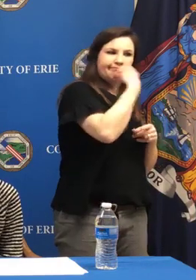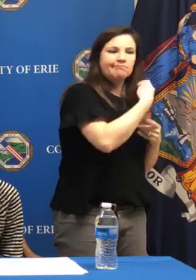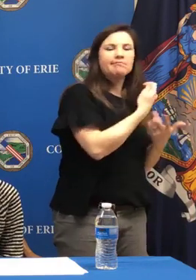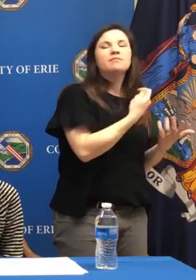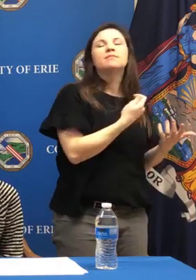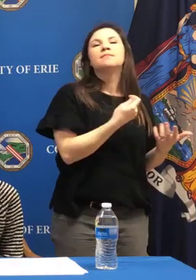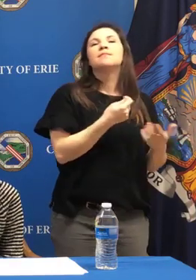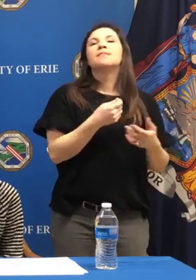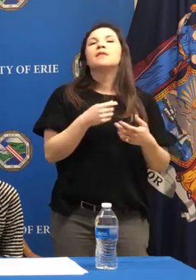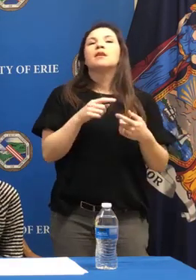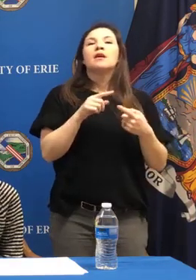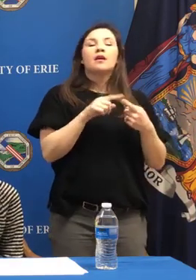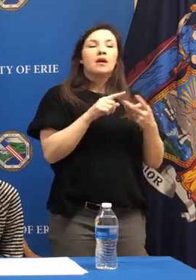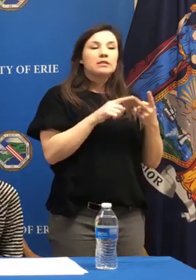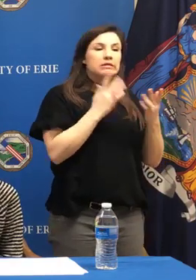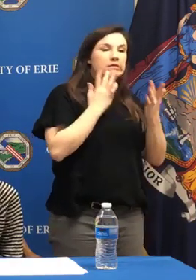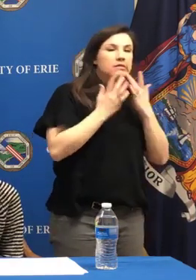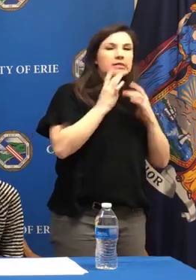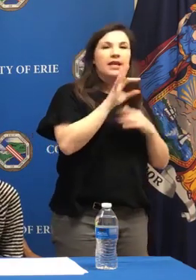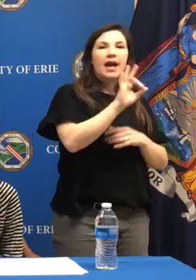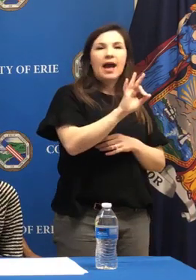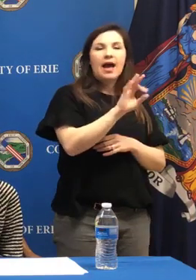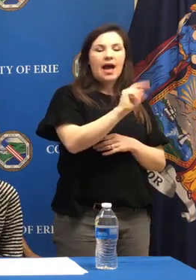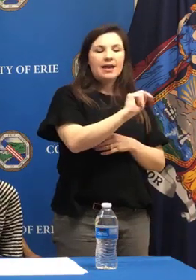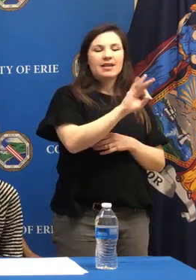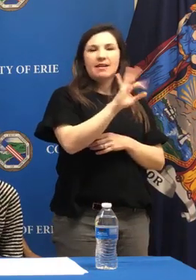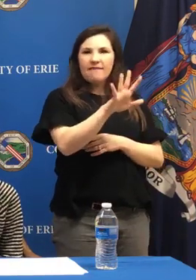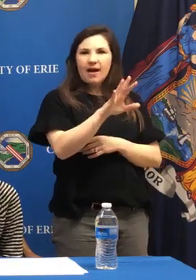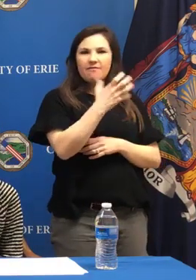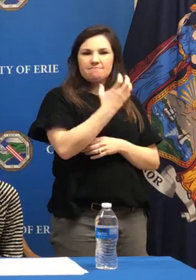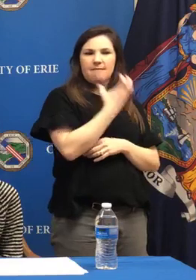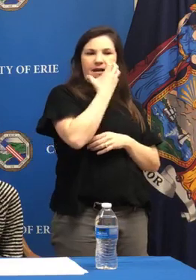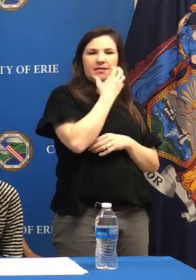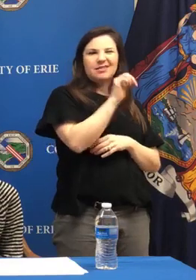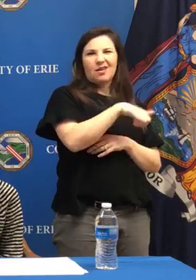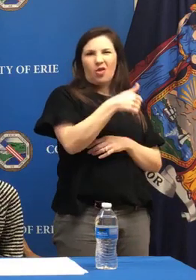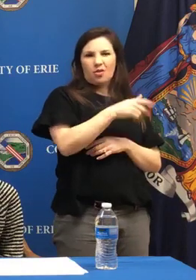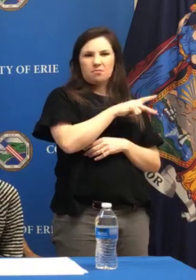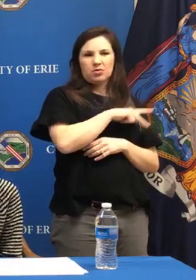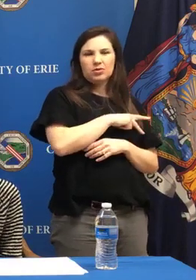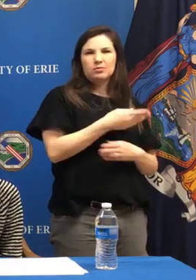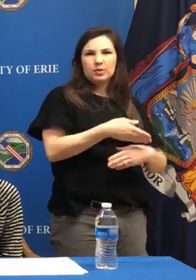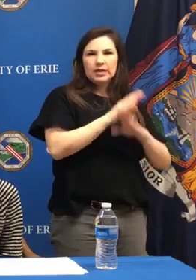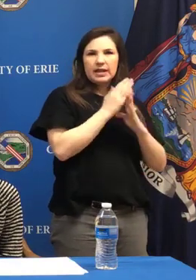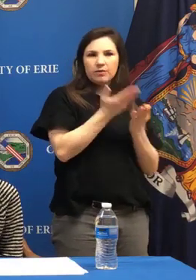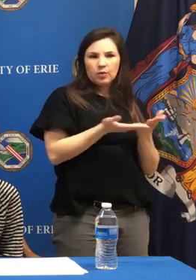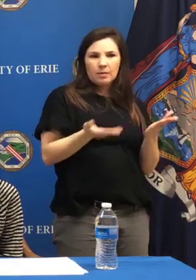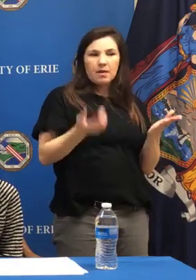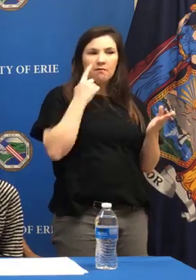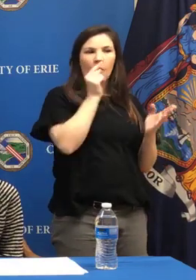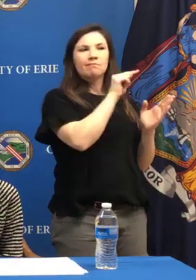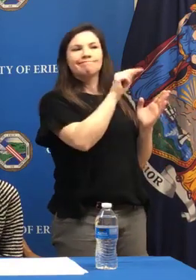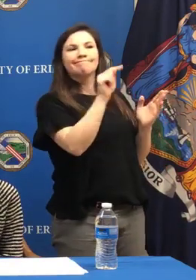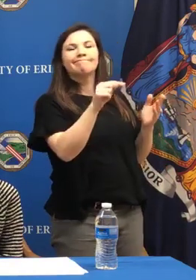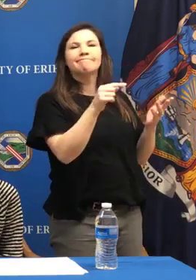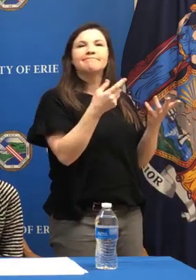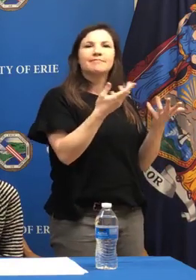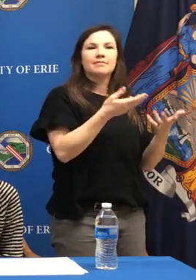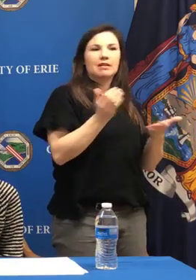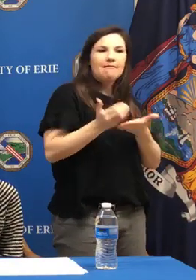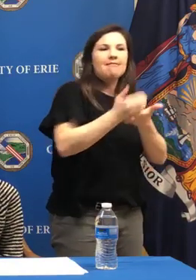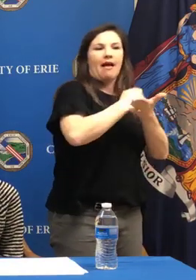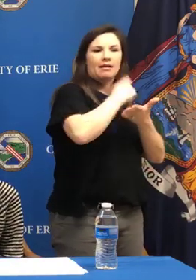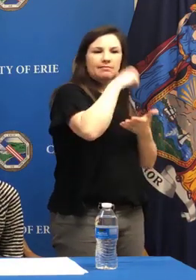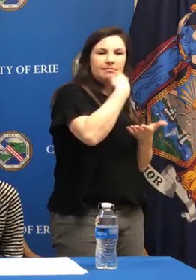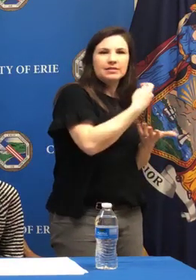also a shortage of the N95 masks and other personal protective equipment for community providers to collect these specimens.